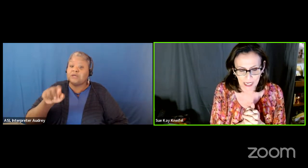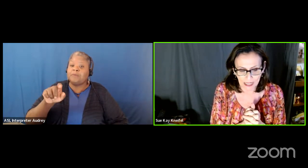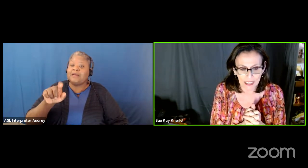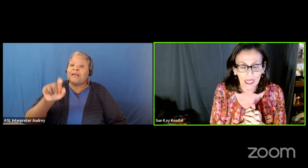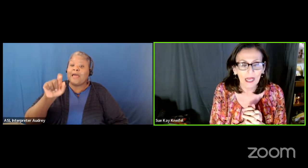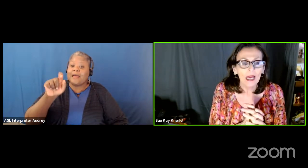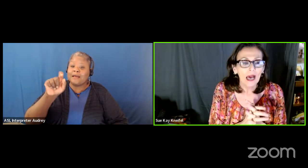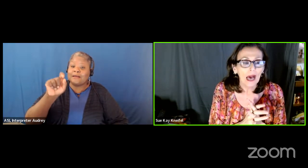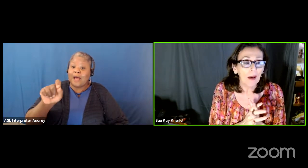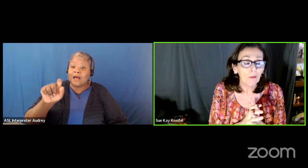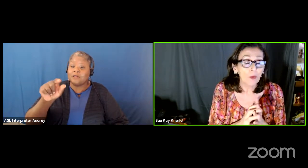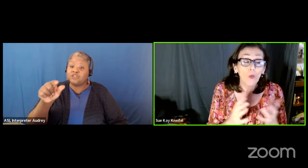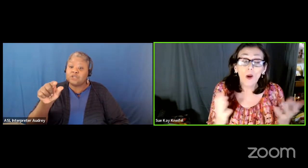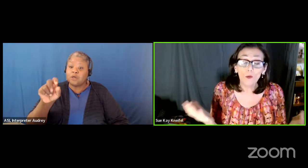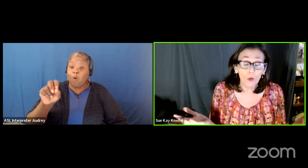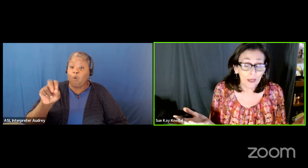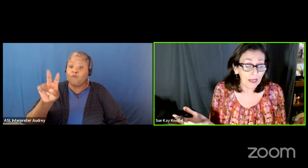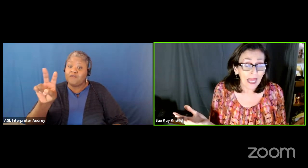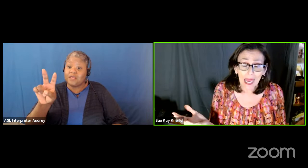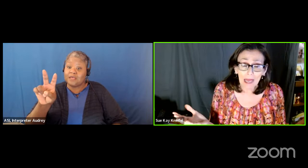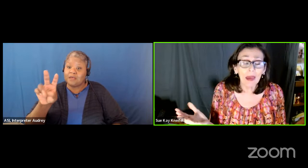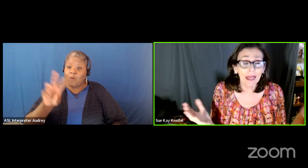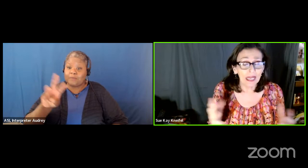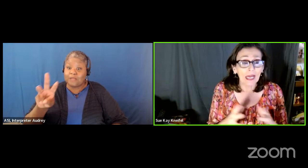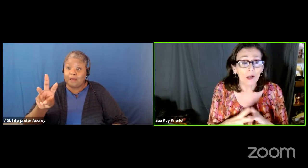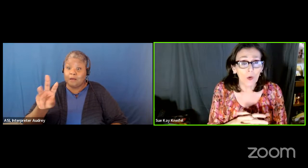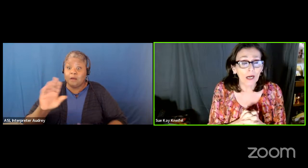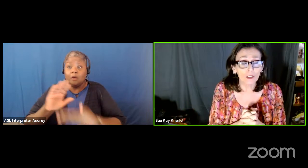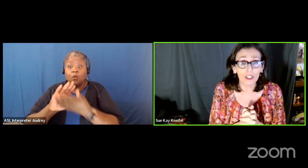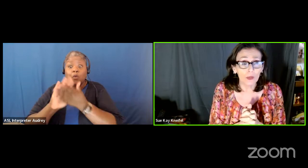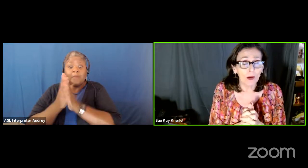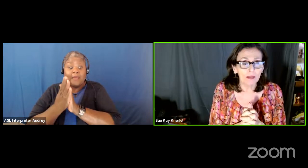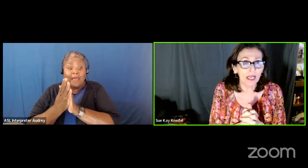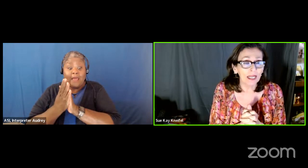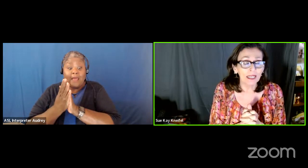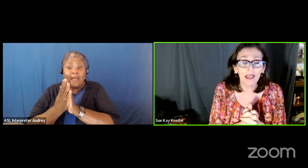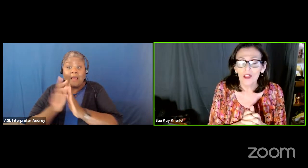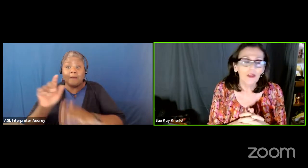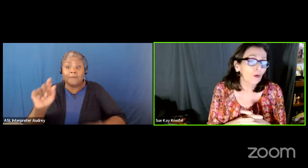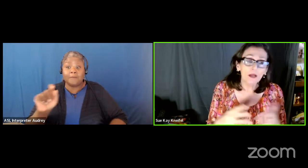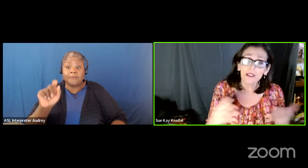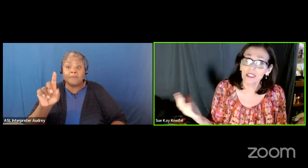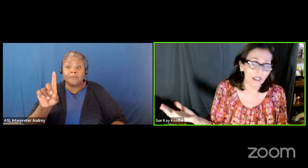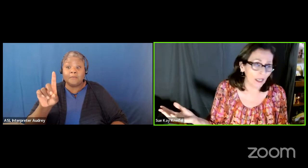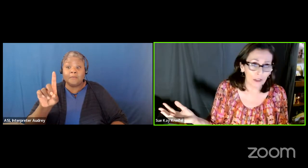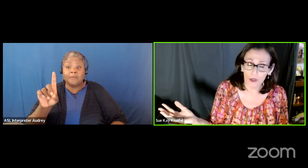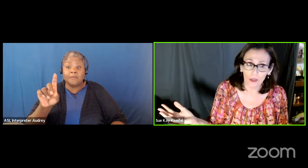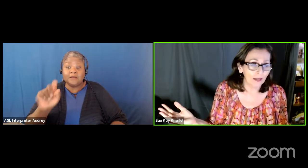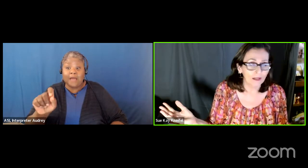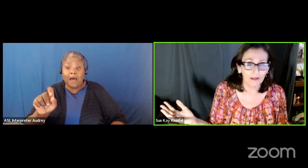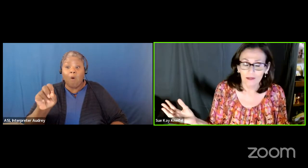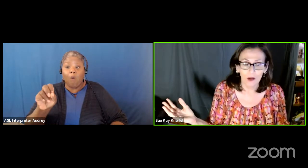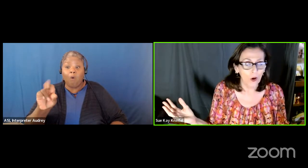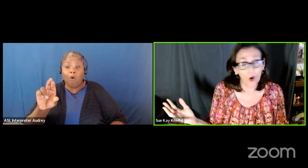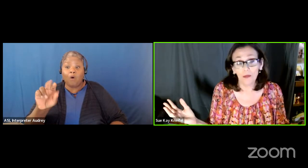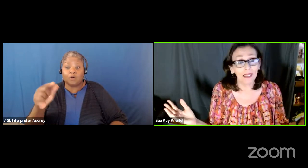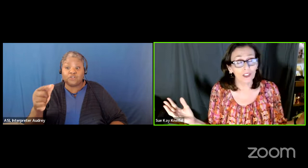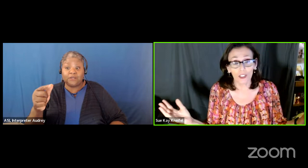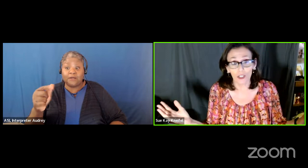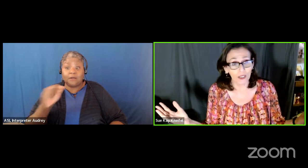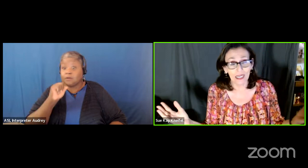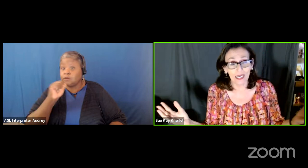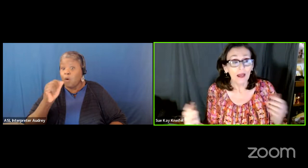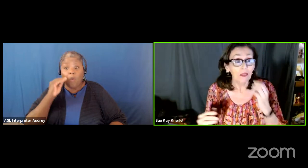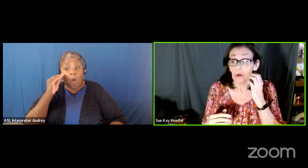.gov website. When we became a .org website, there wasn't an Arizona